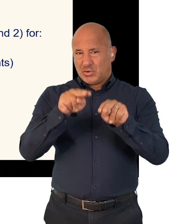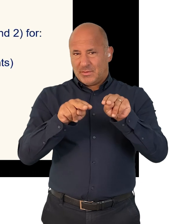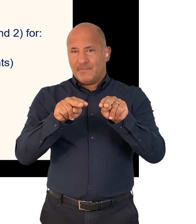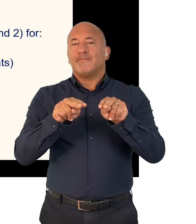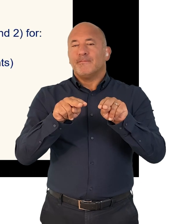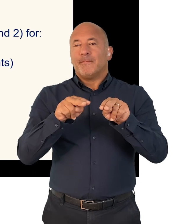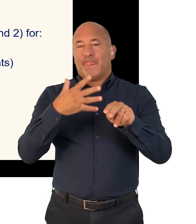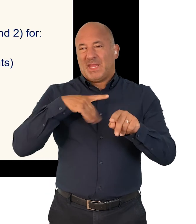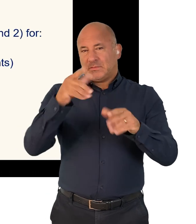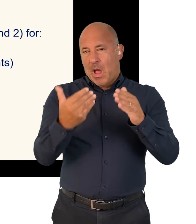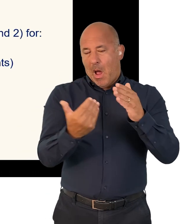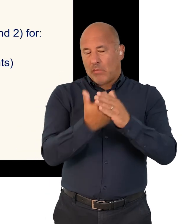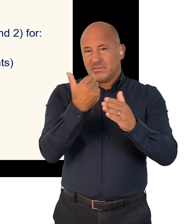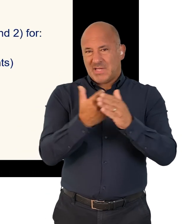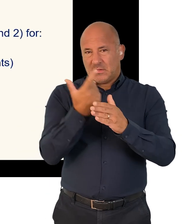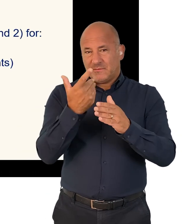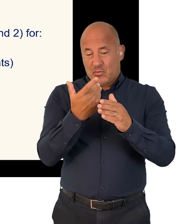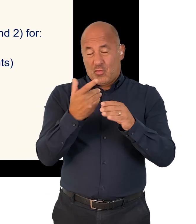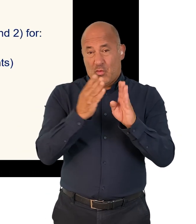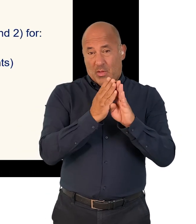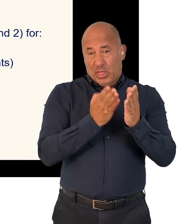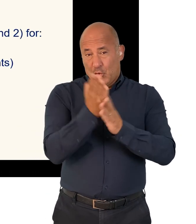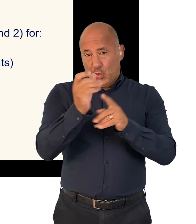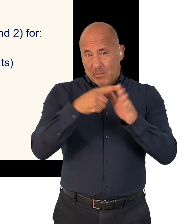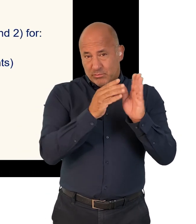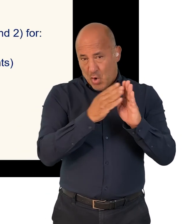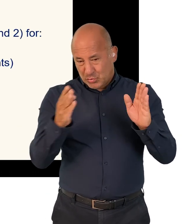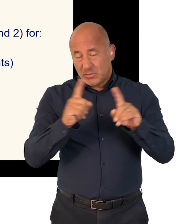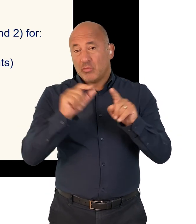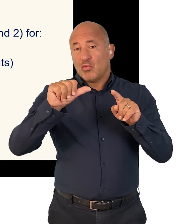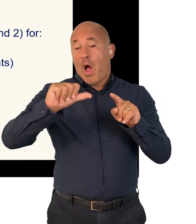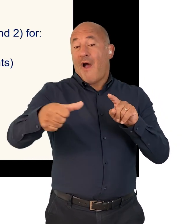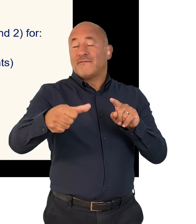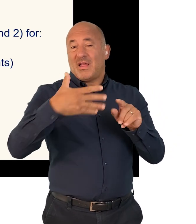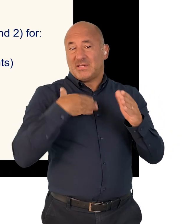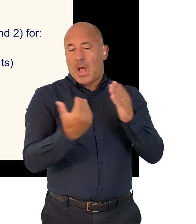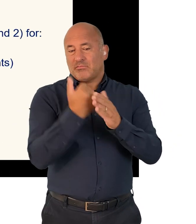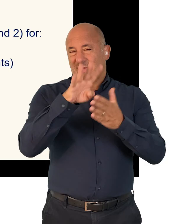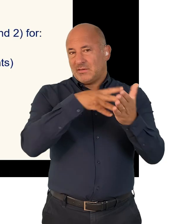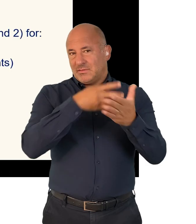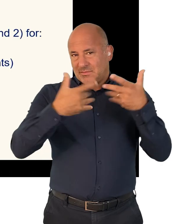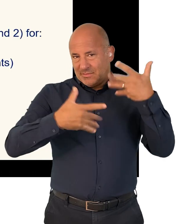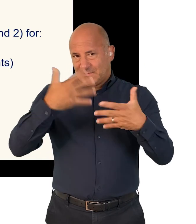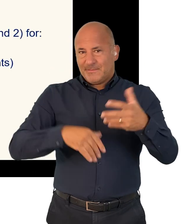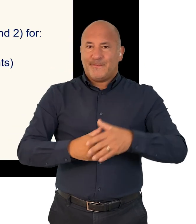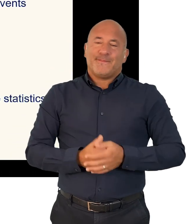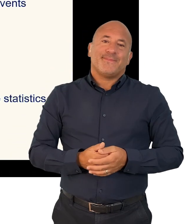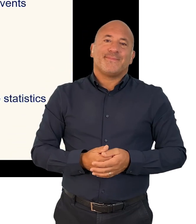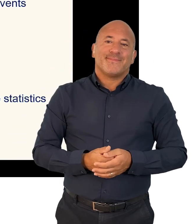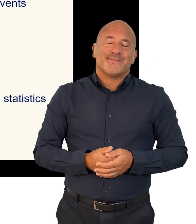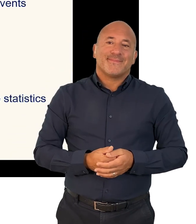project, you will be asked to update us on these figures for the years during and following your project.